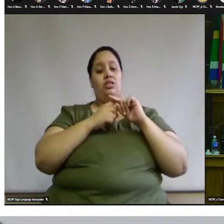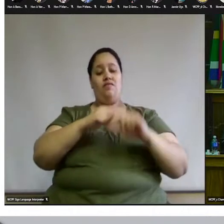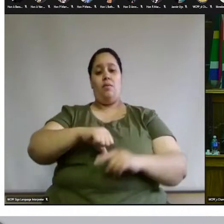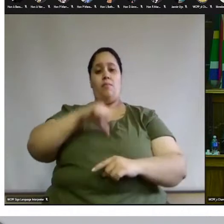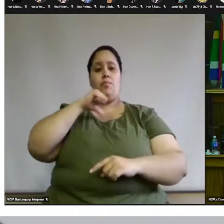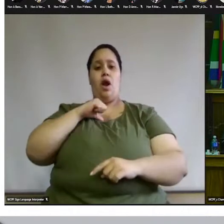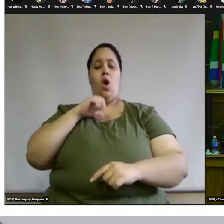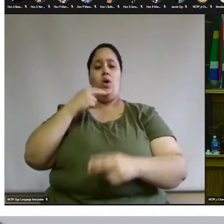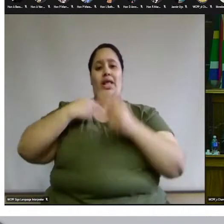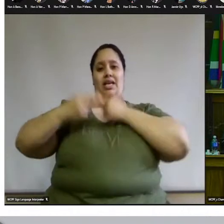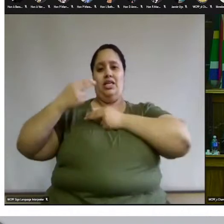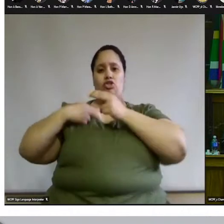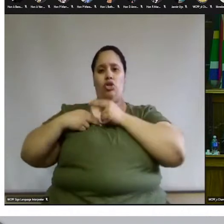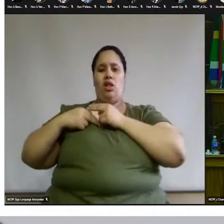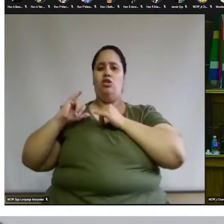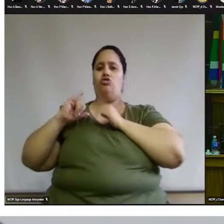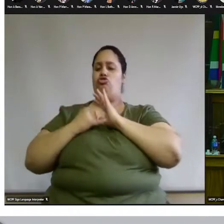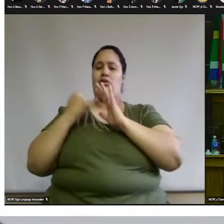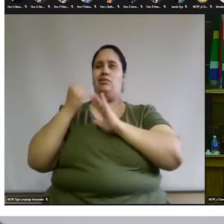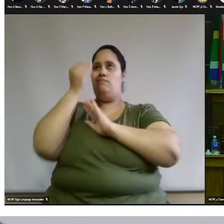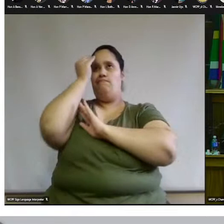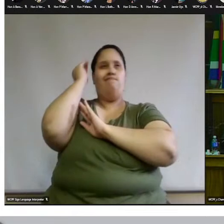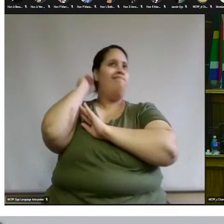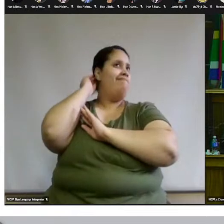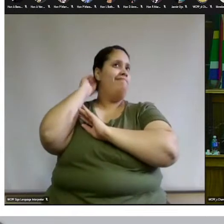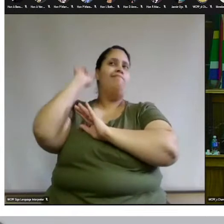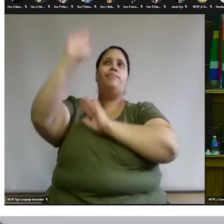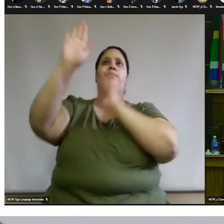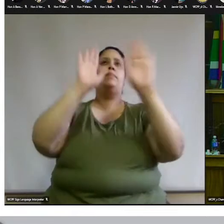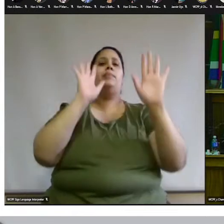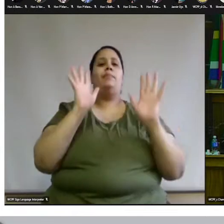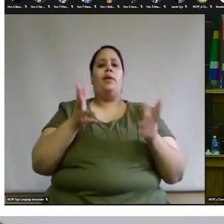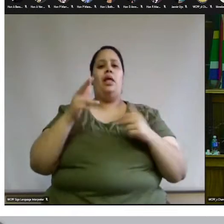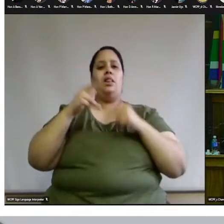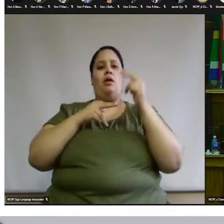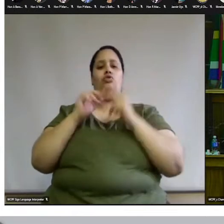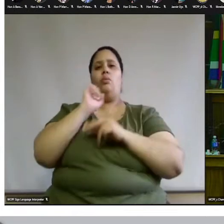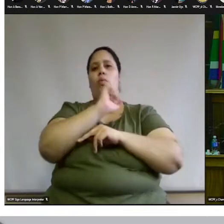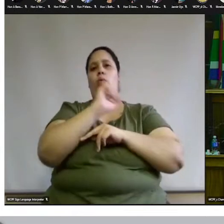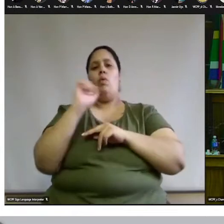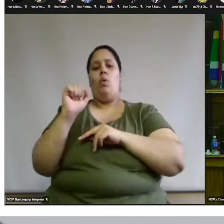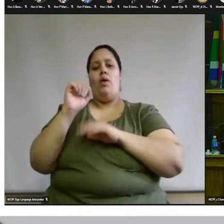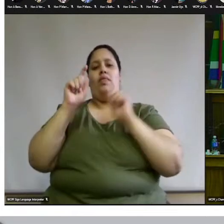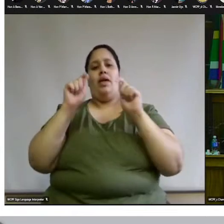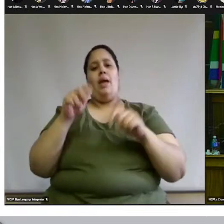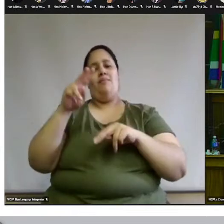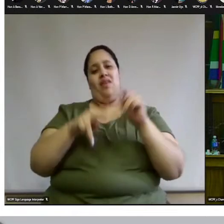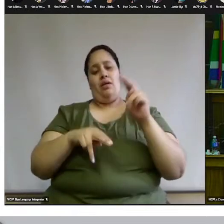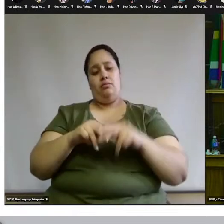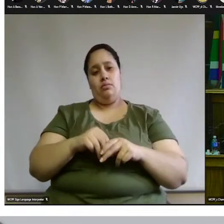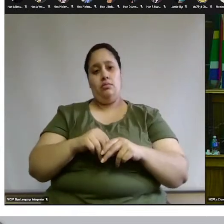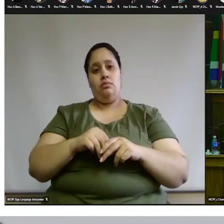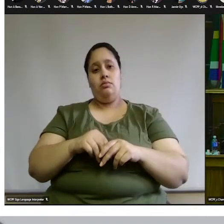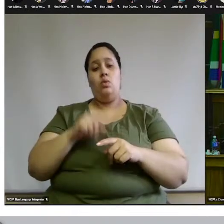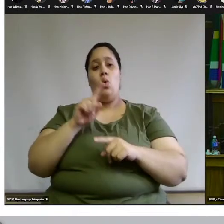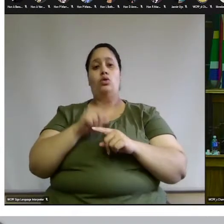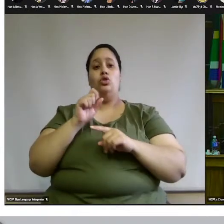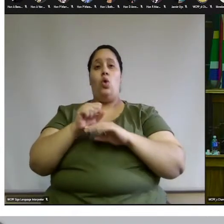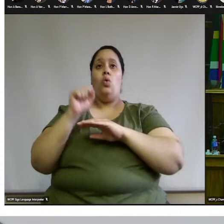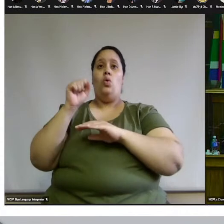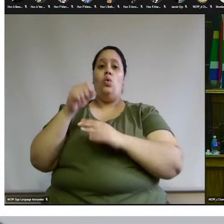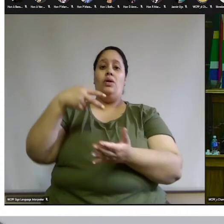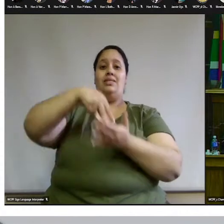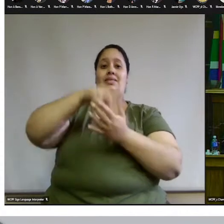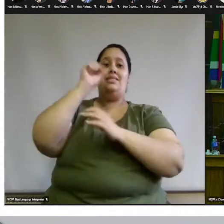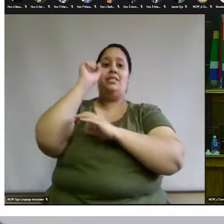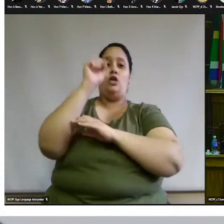reduced to memory walls in the townships of the Cape Flats. The statues of the Guguletu Seven